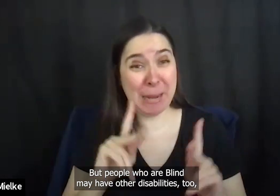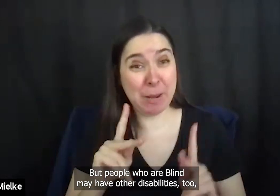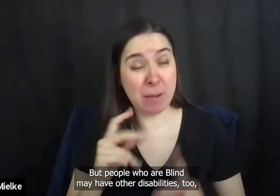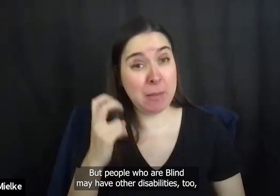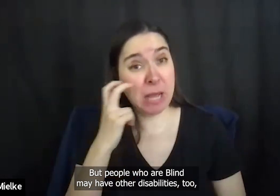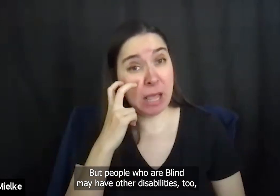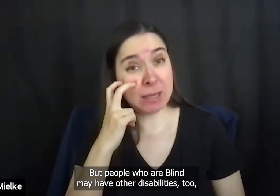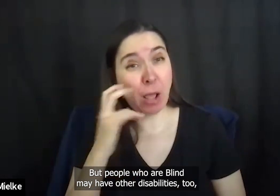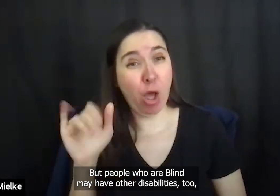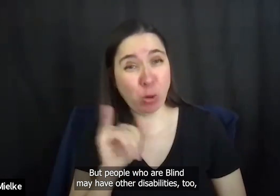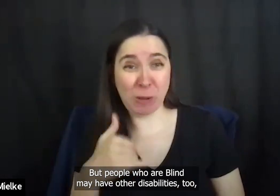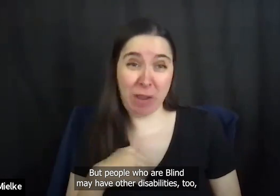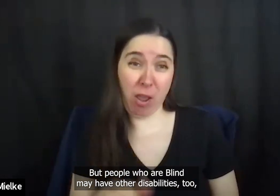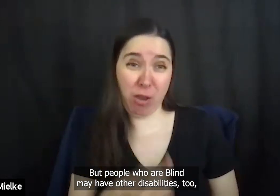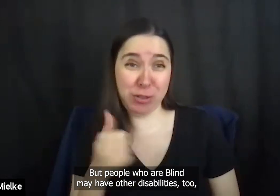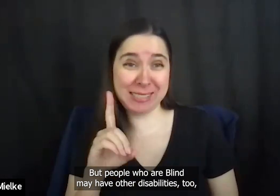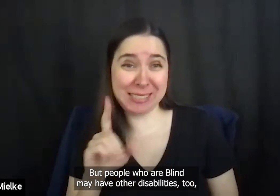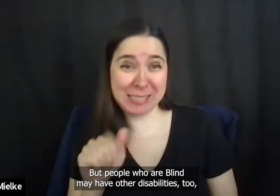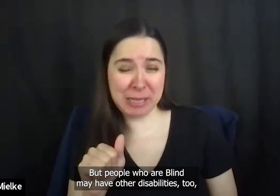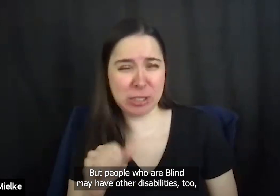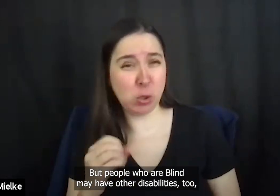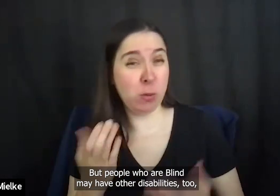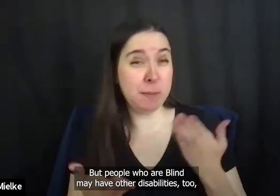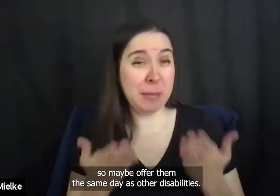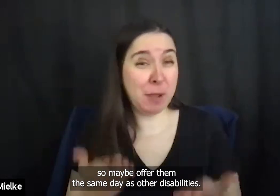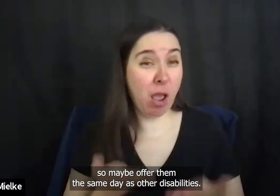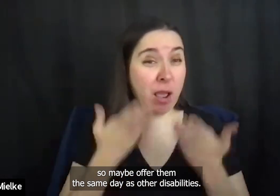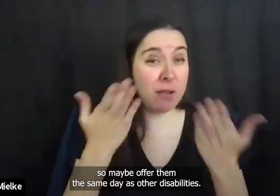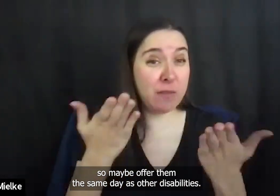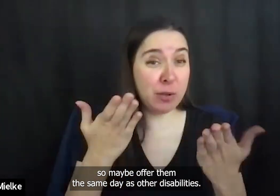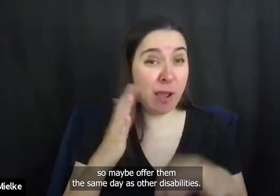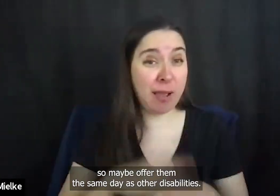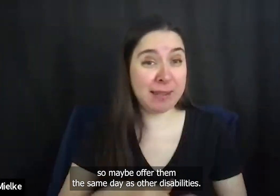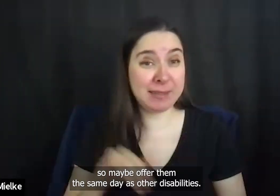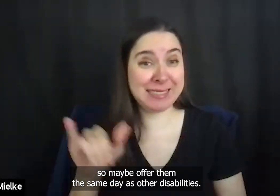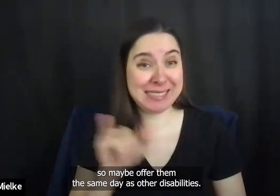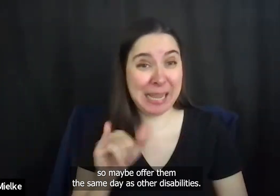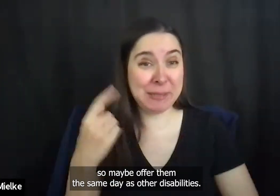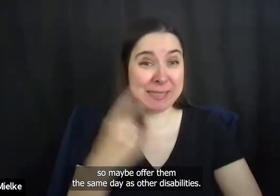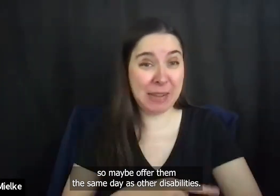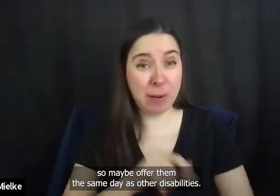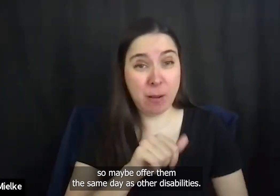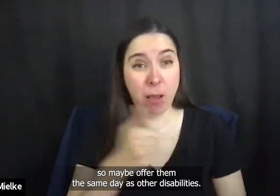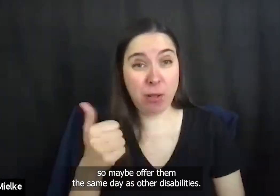who are blind may have other disabilities too, so maybe offer them the same day as other disabilities.